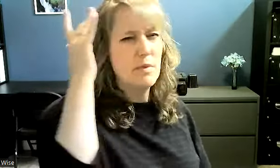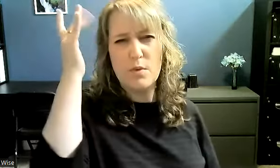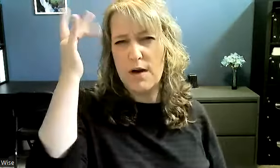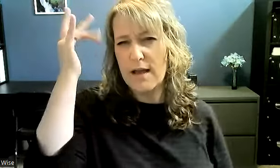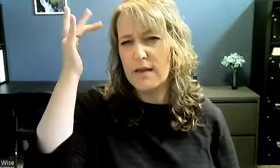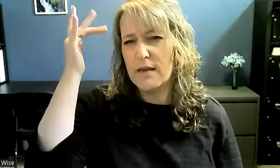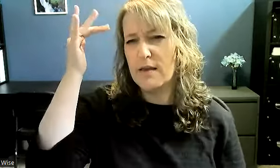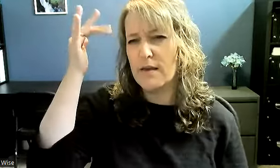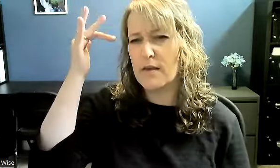why?